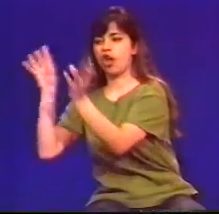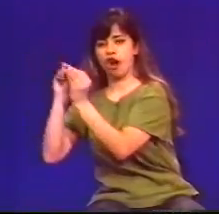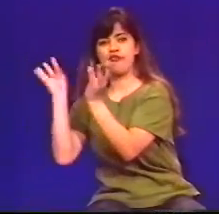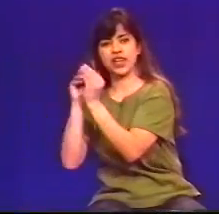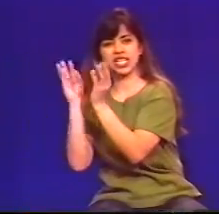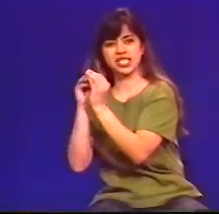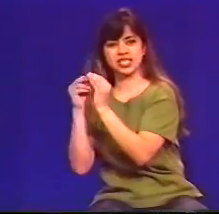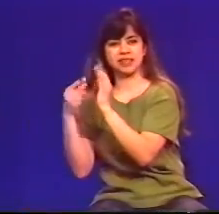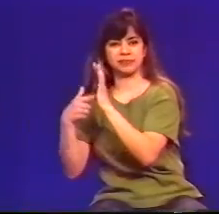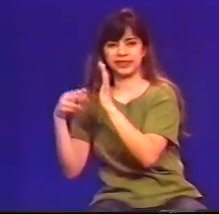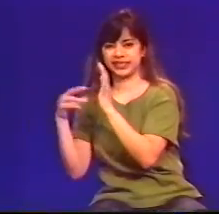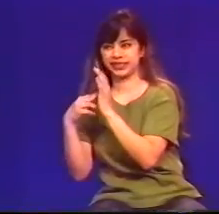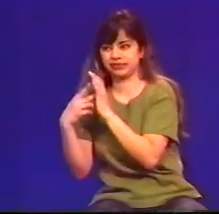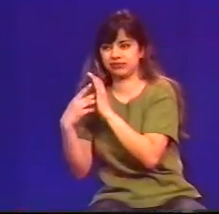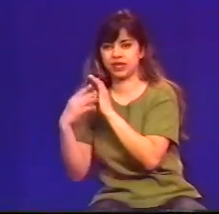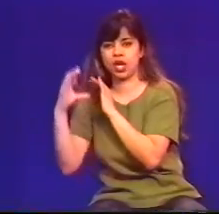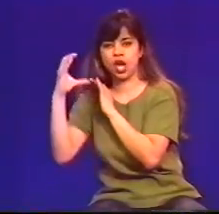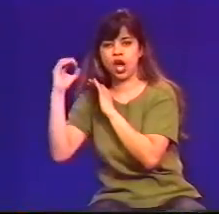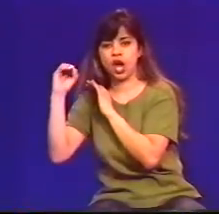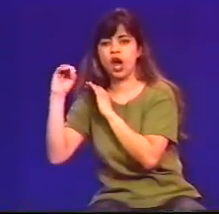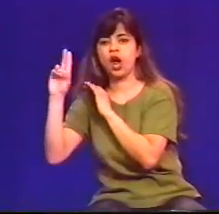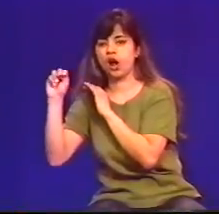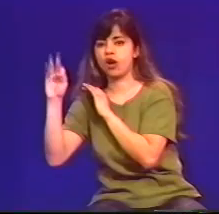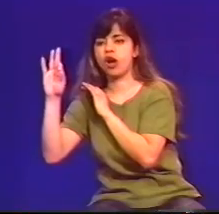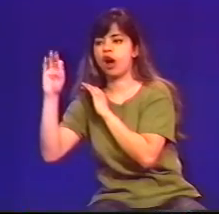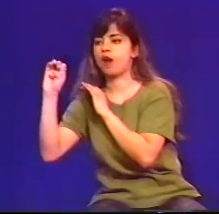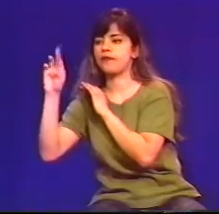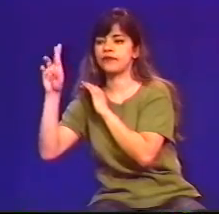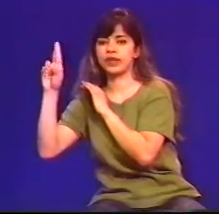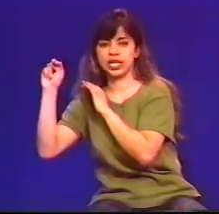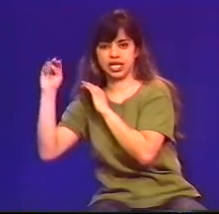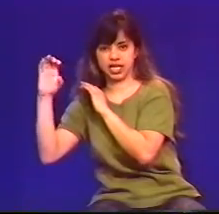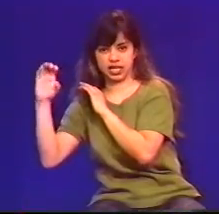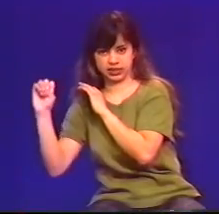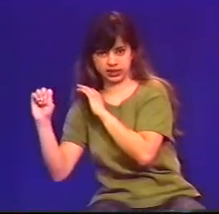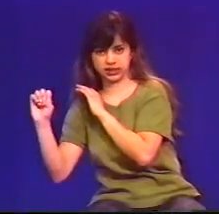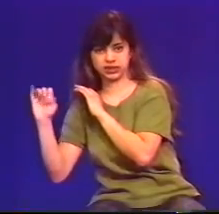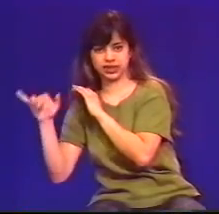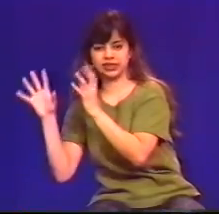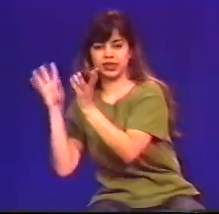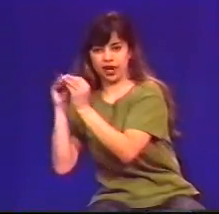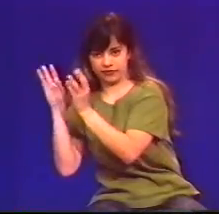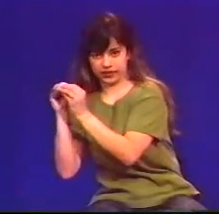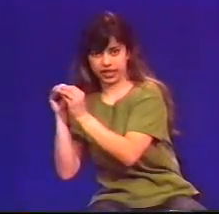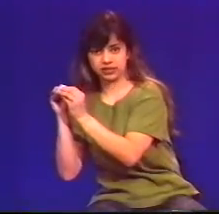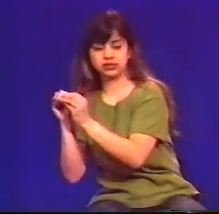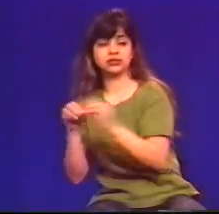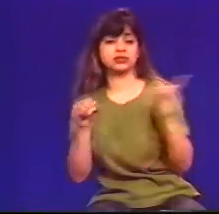Another example is this sign that you use for conference in ASL, showing people meeting together.